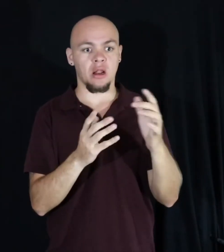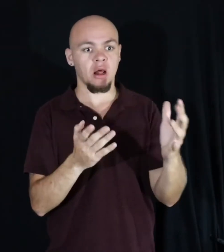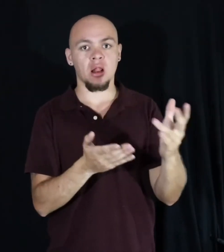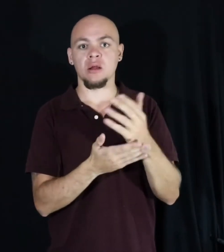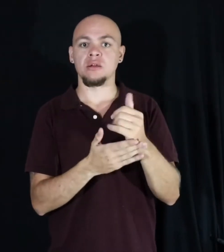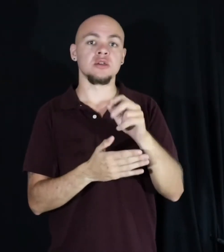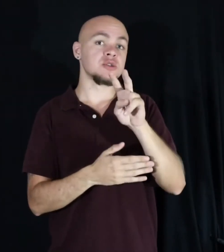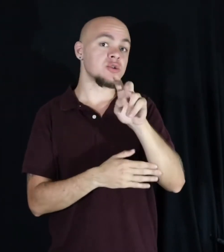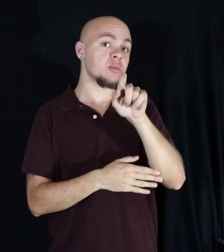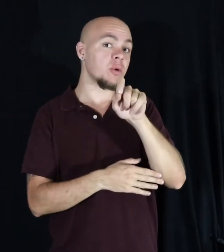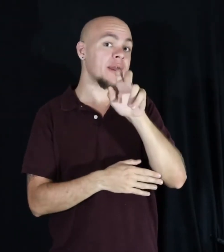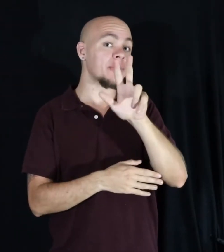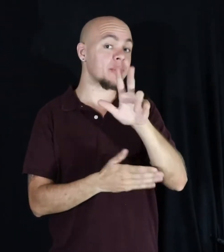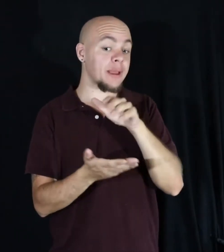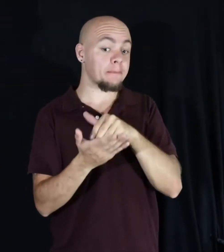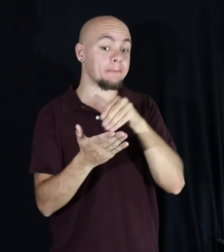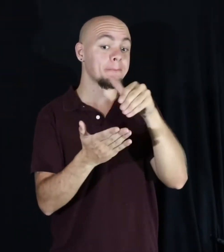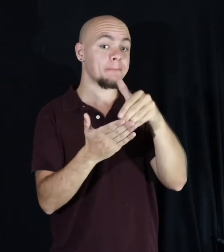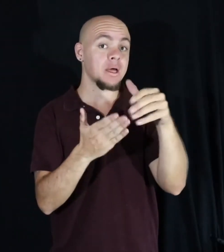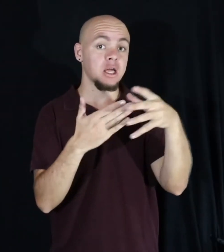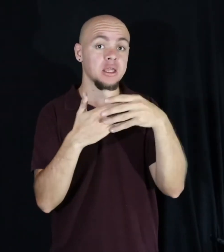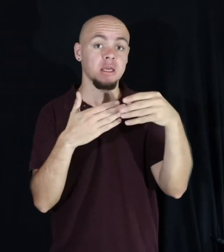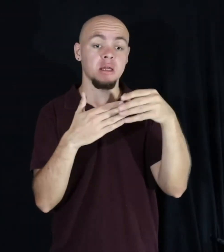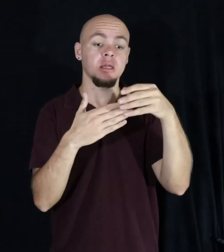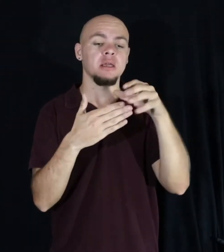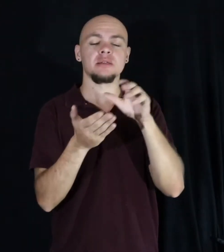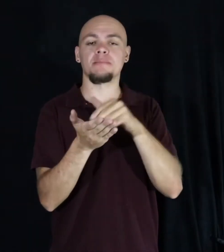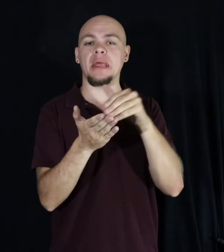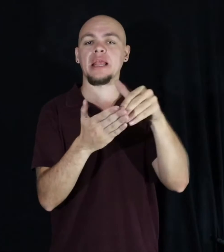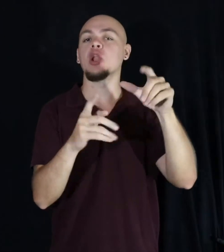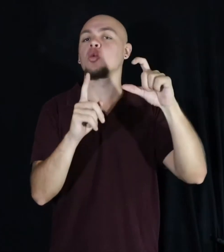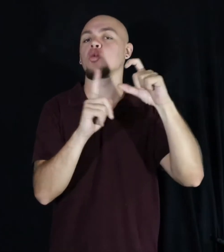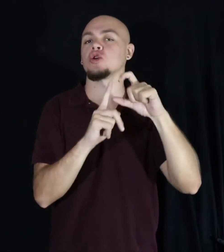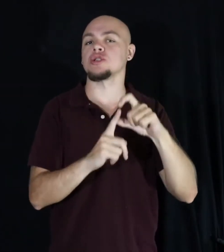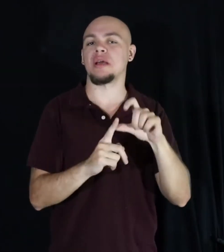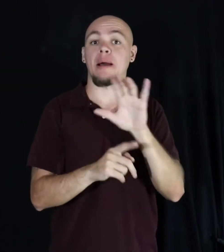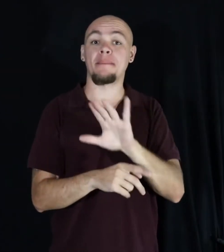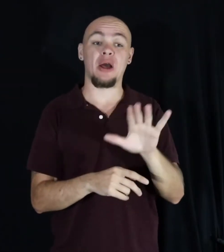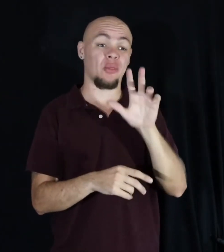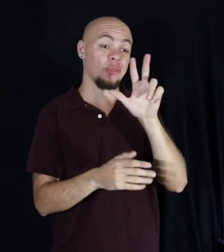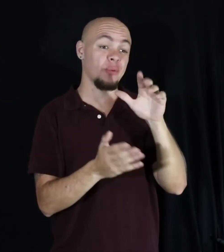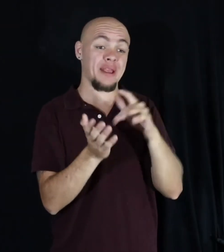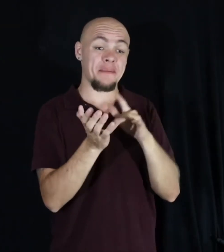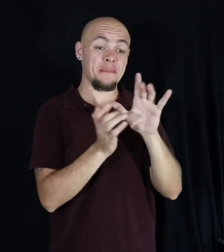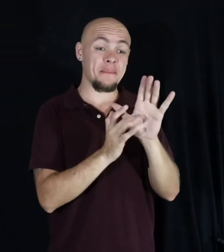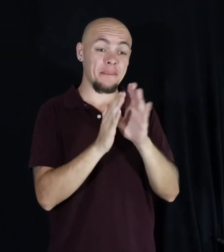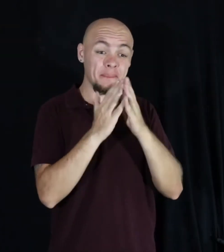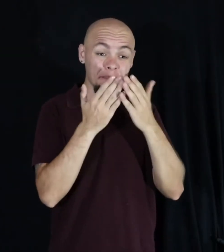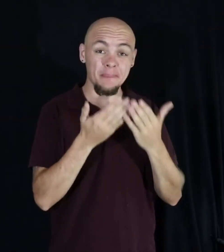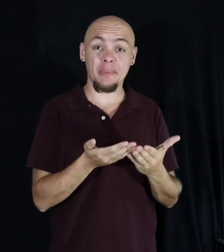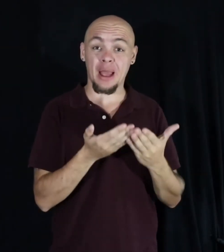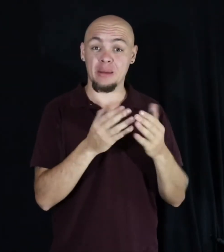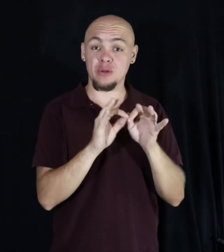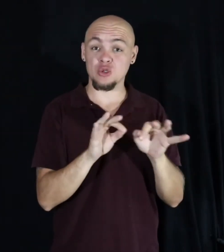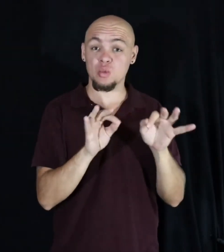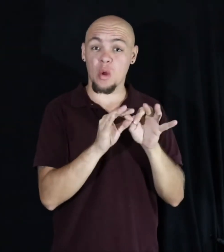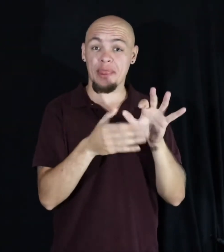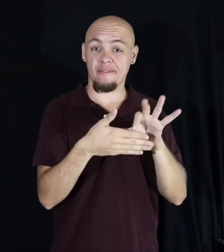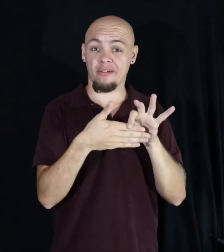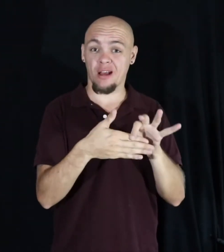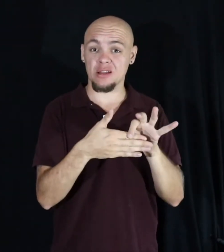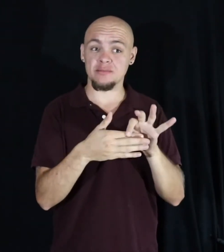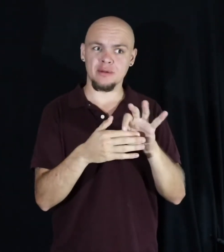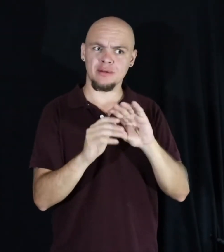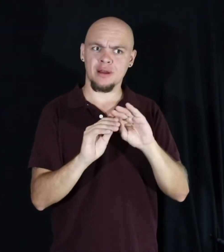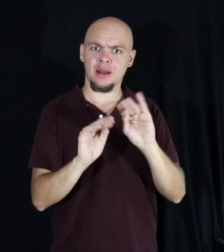with 2.3 million words of TED Talks, which is about 3 Bibles worth of content. Now, the obvious question here